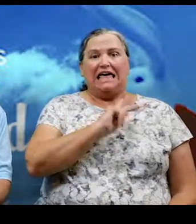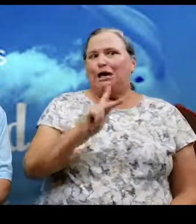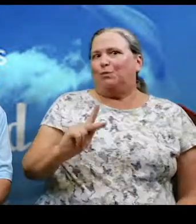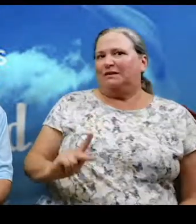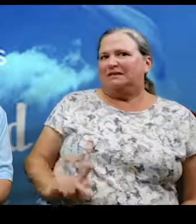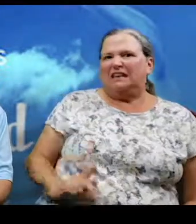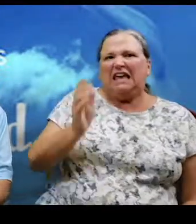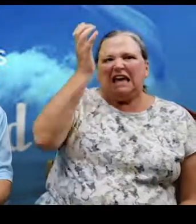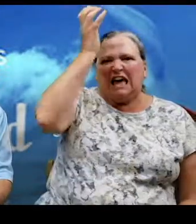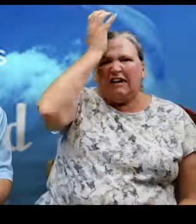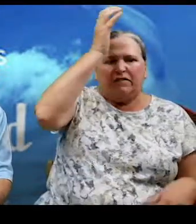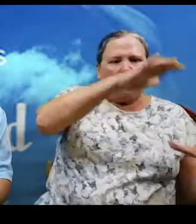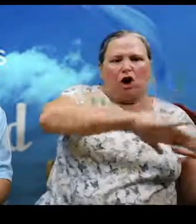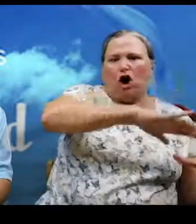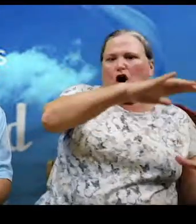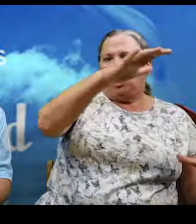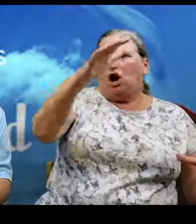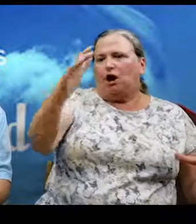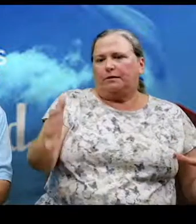therefore king of the world.